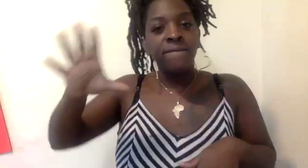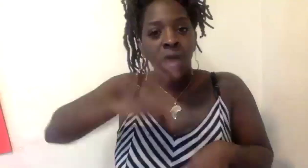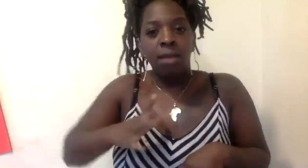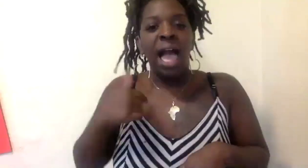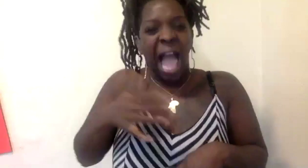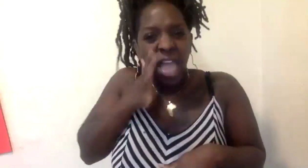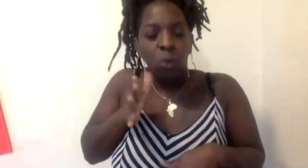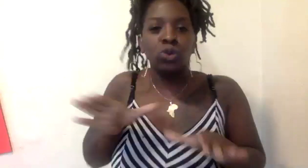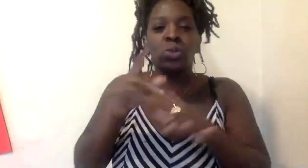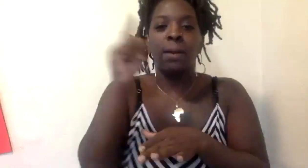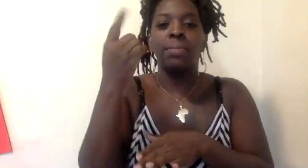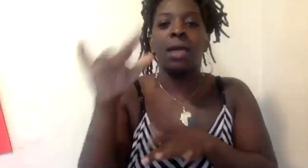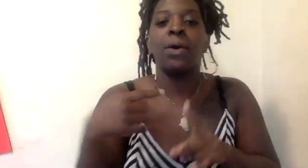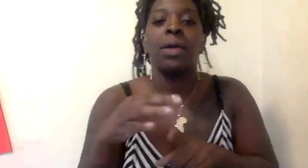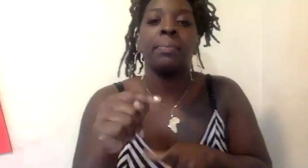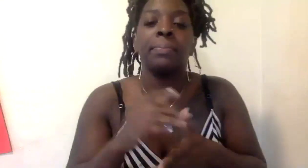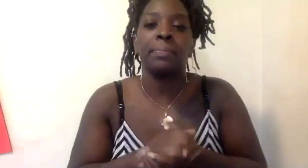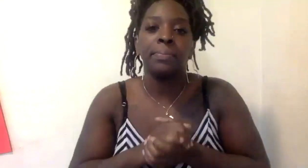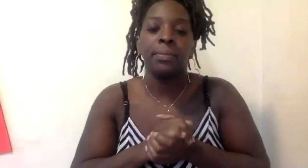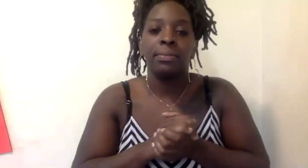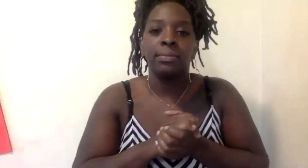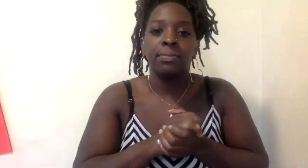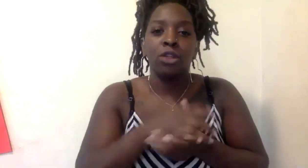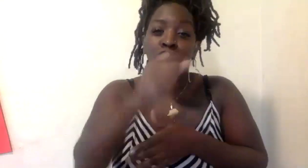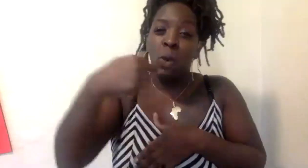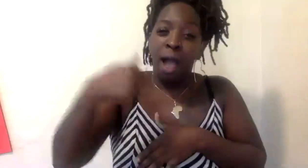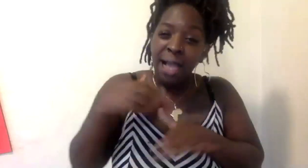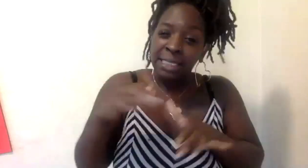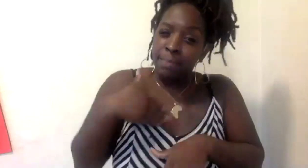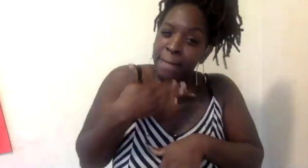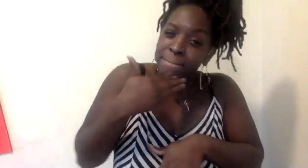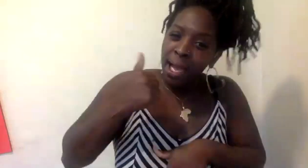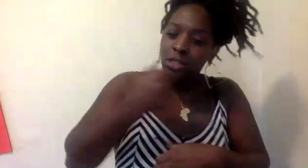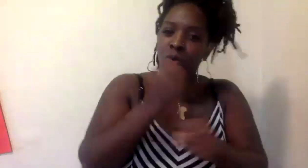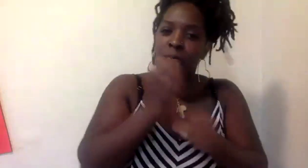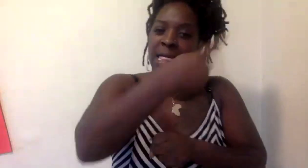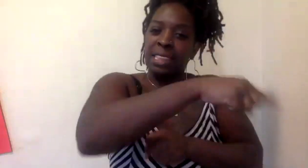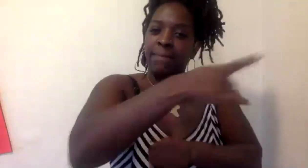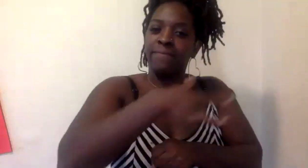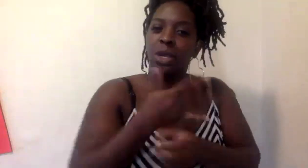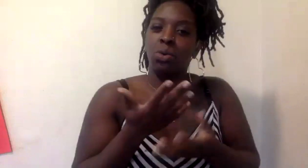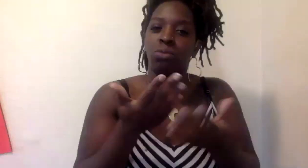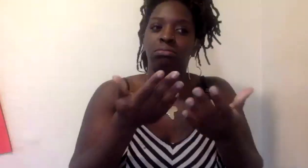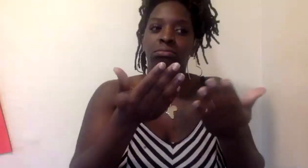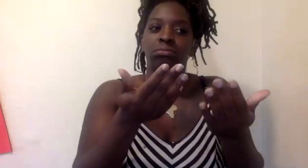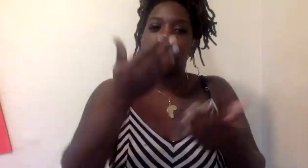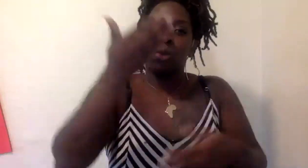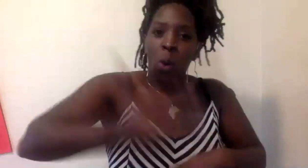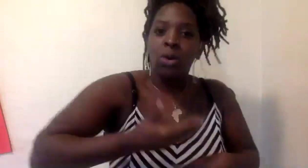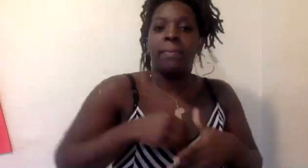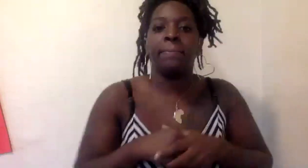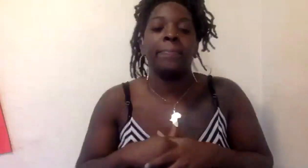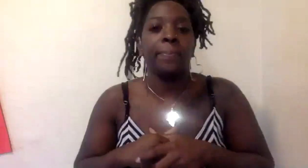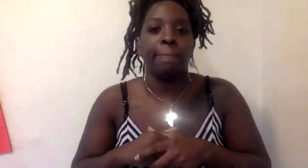BIPOC community, and I'm going to do something about it. I did my best to make them feel